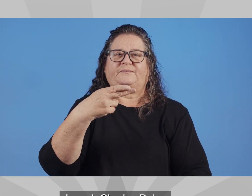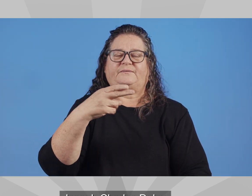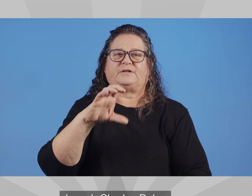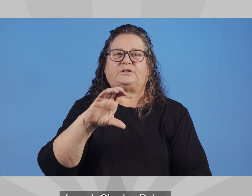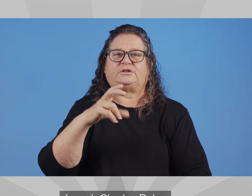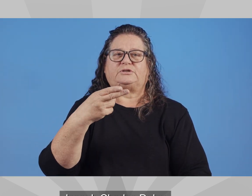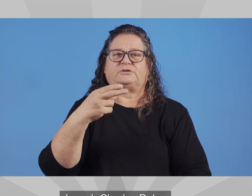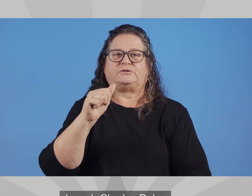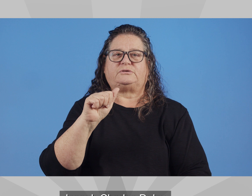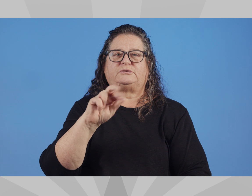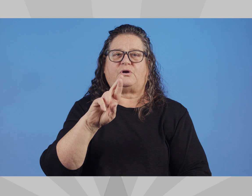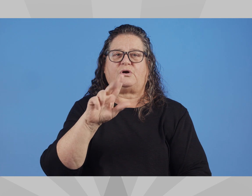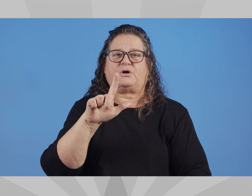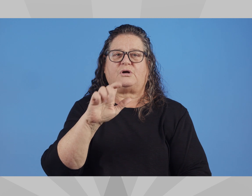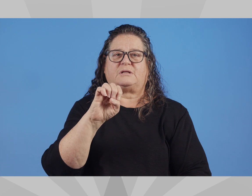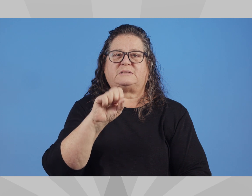Joseph Charles Dailey.